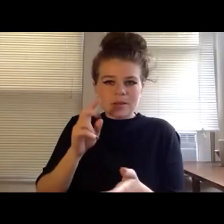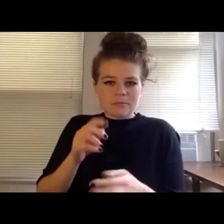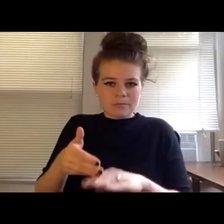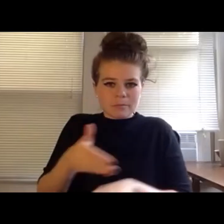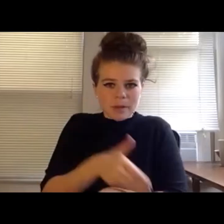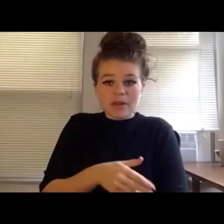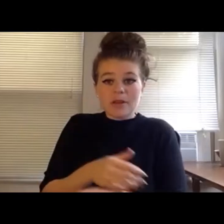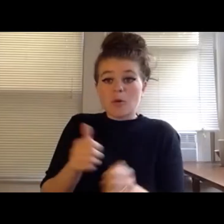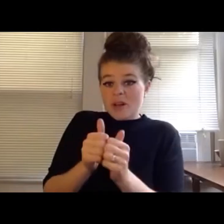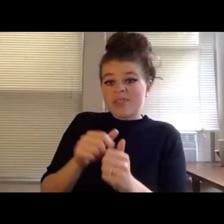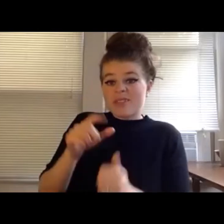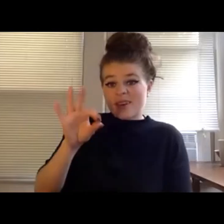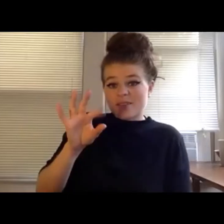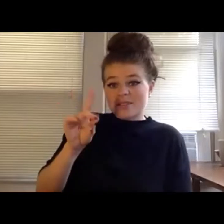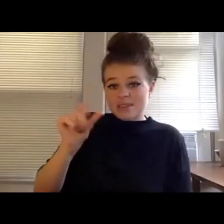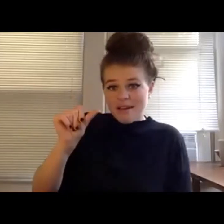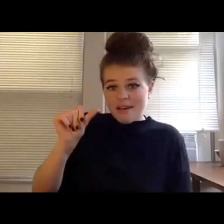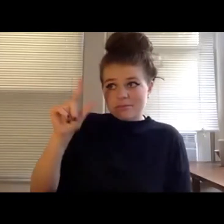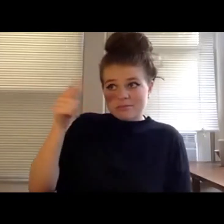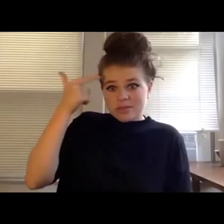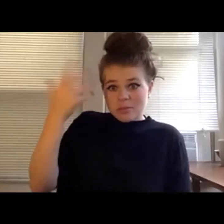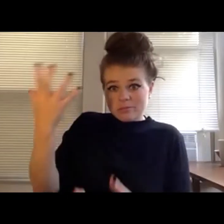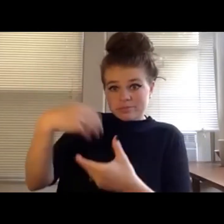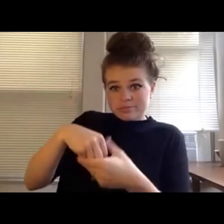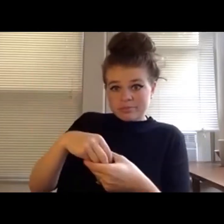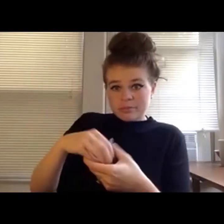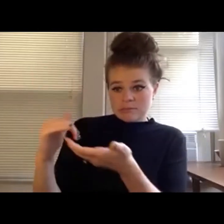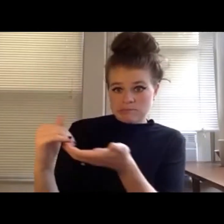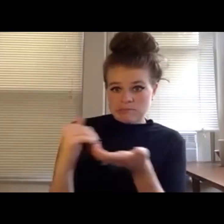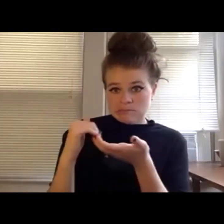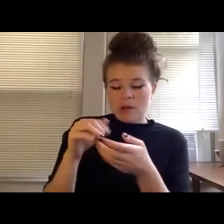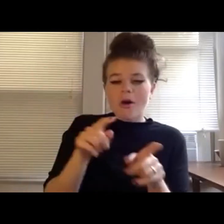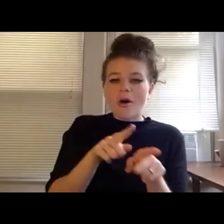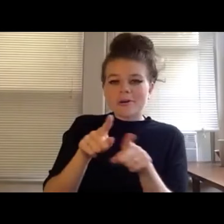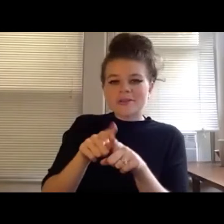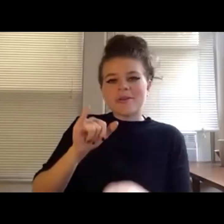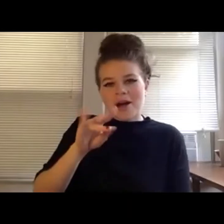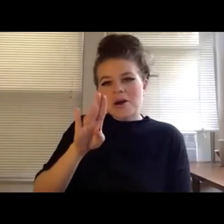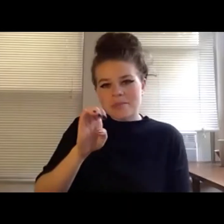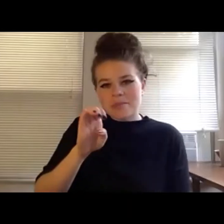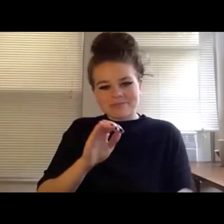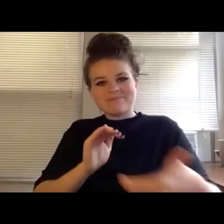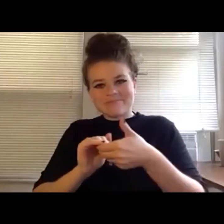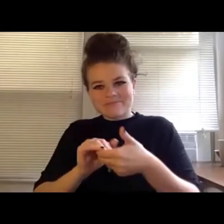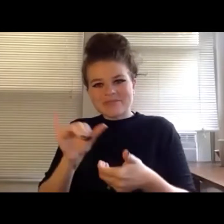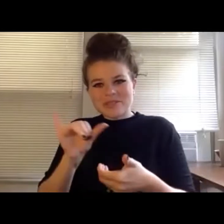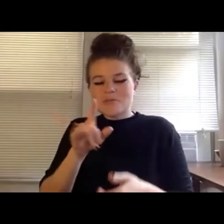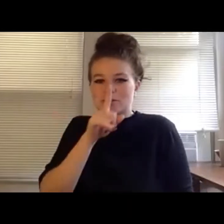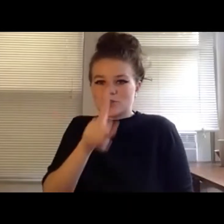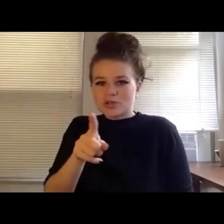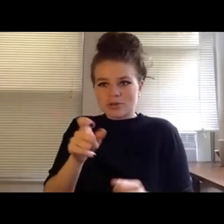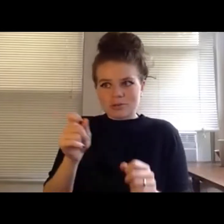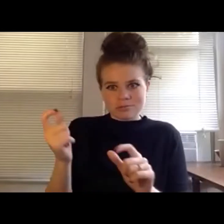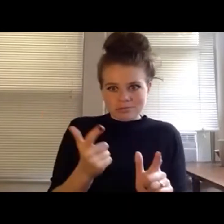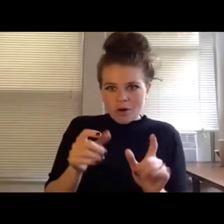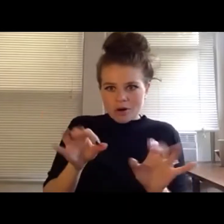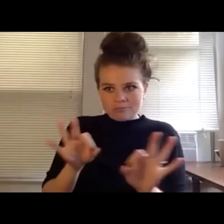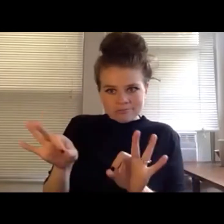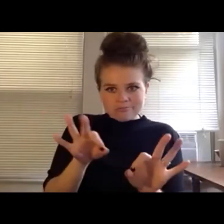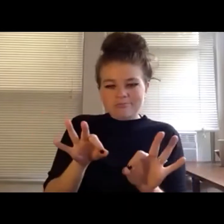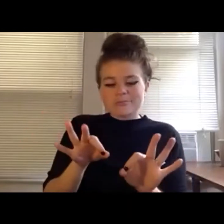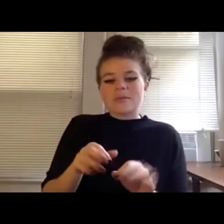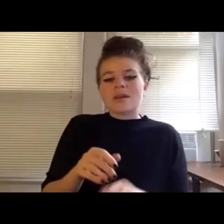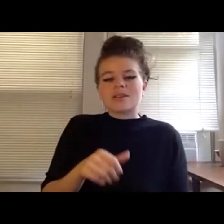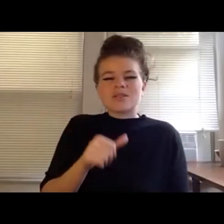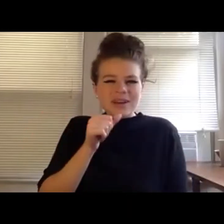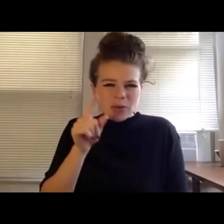the FDA, and then also by the IRB to make sure that we are safe. So I don't